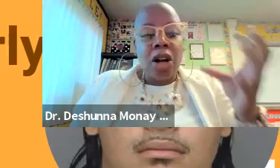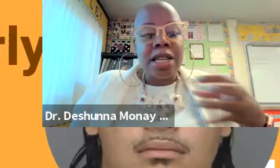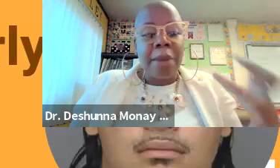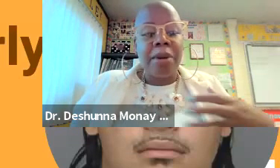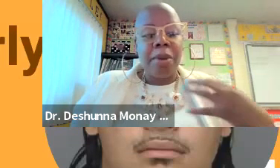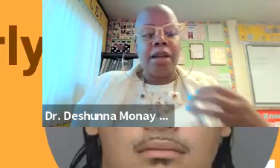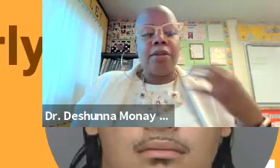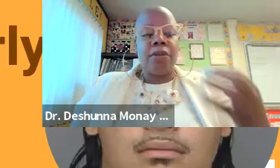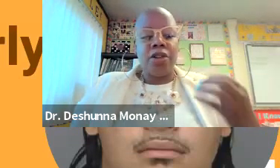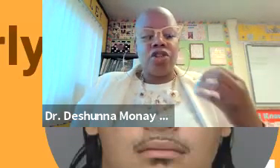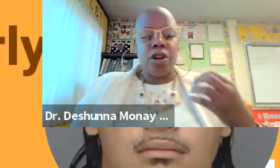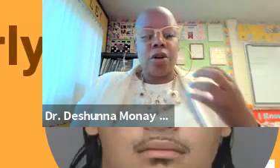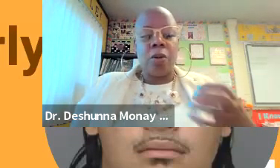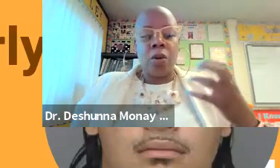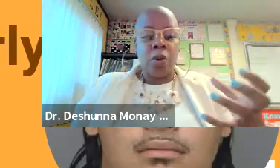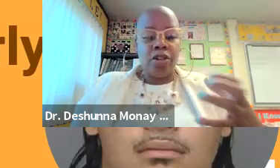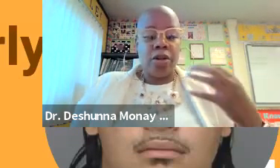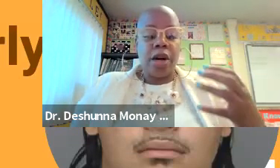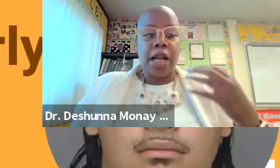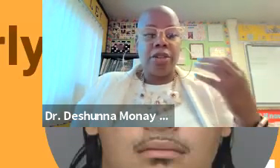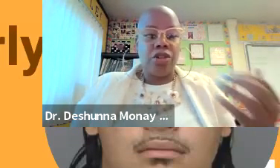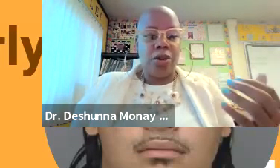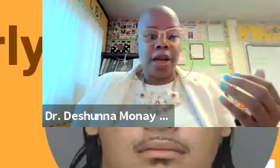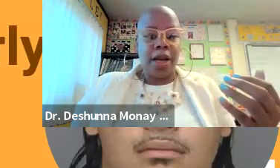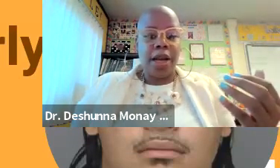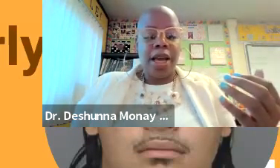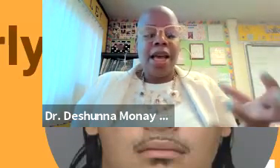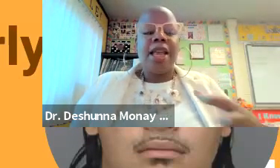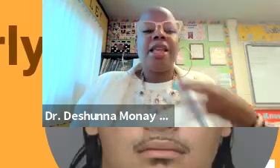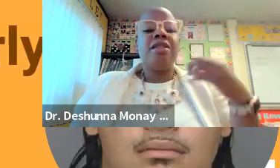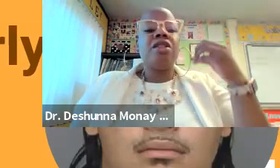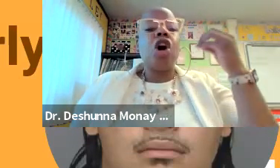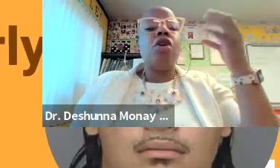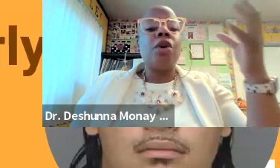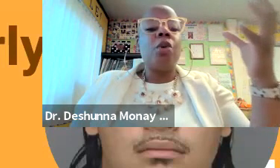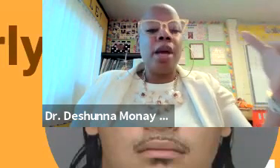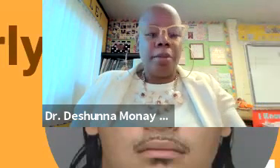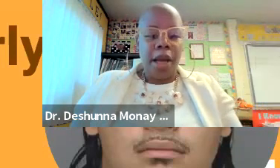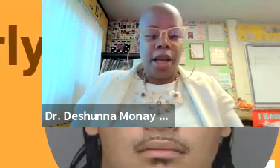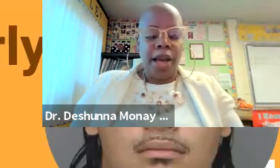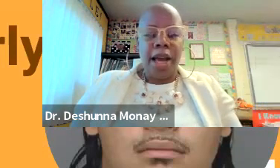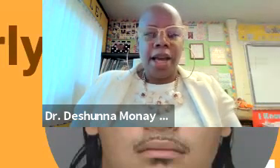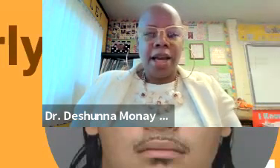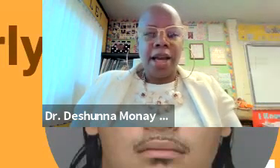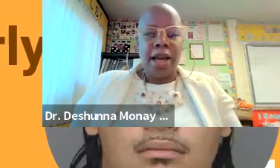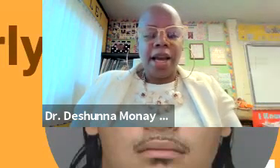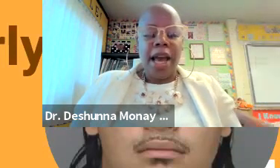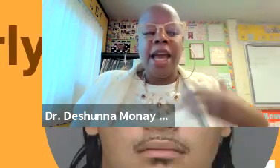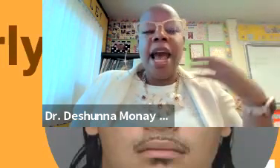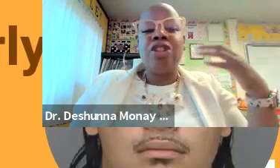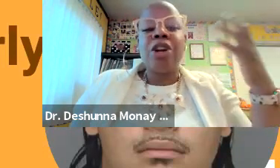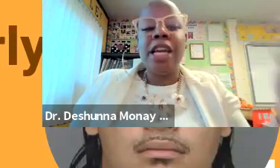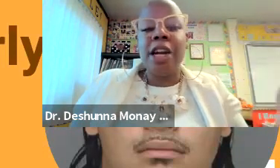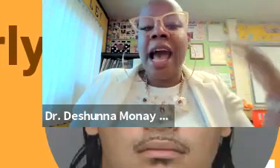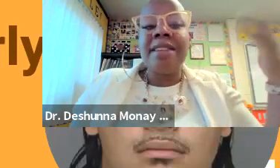and on top of being a first generational college student, this is overwhelming.